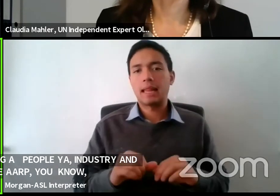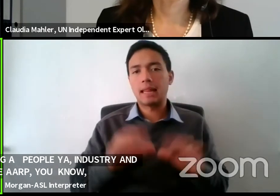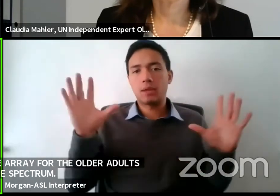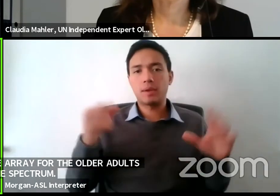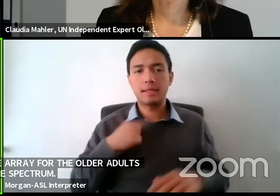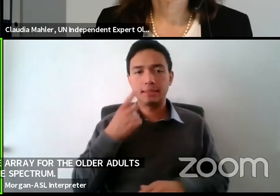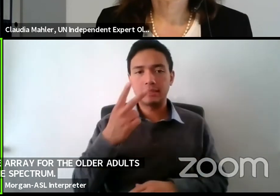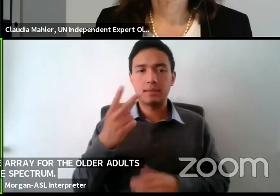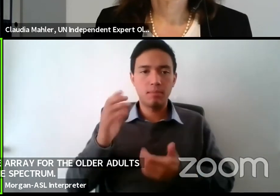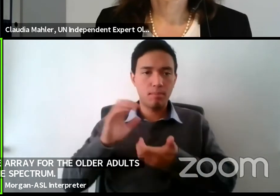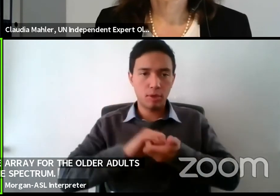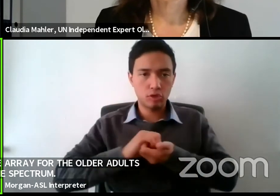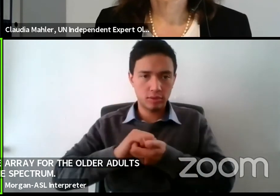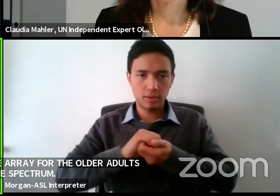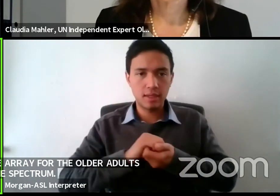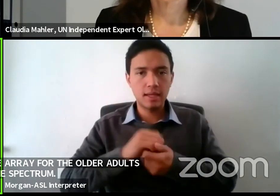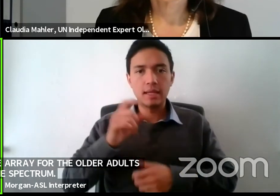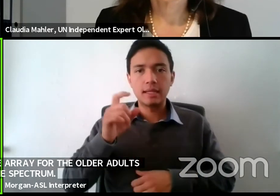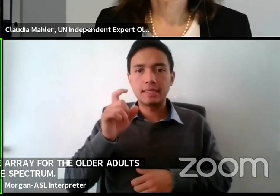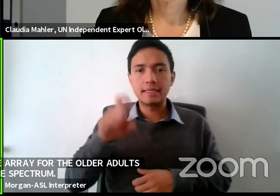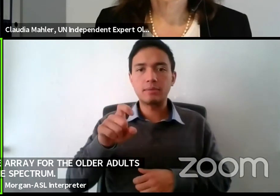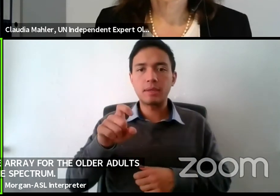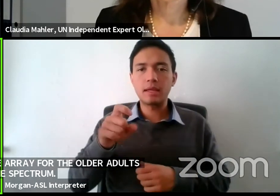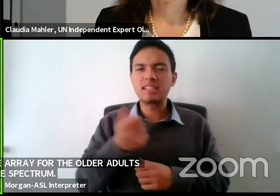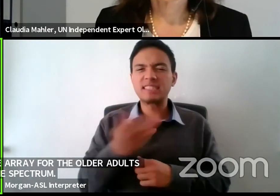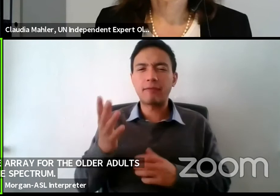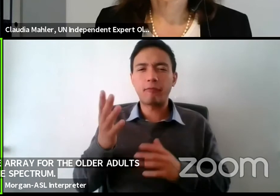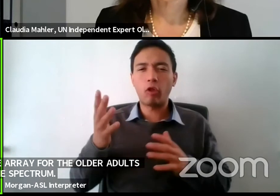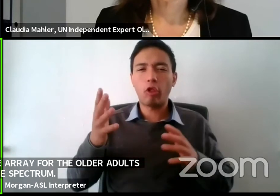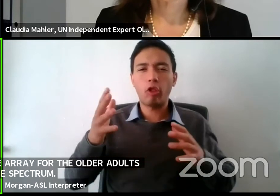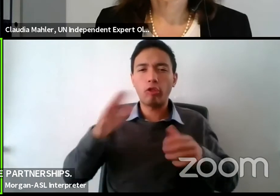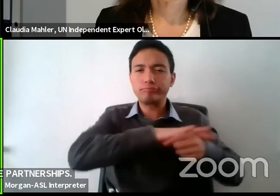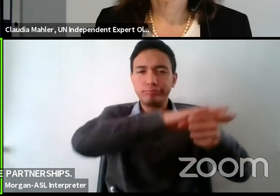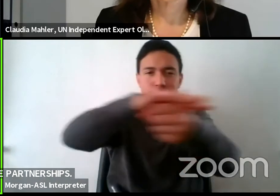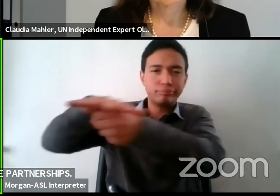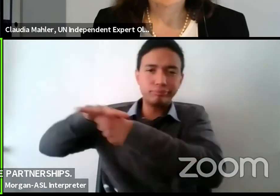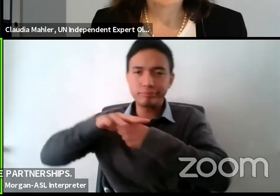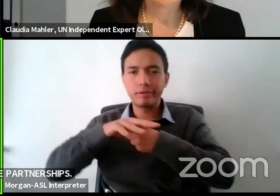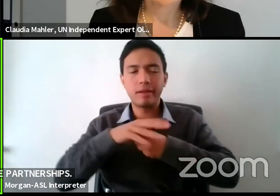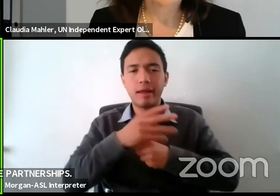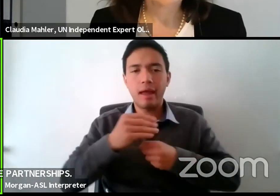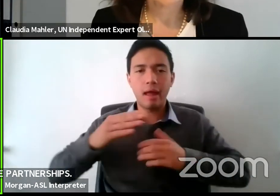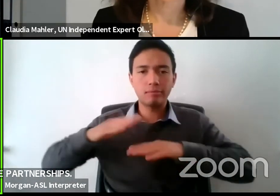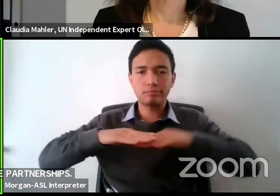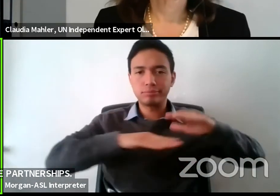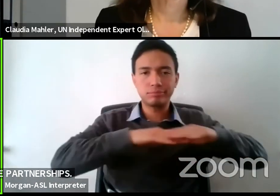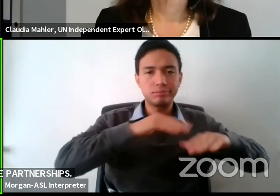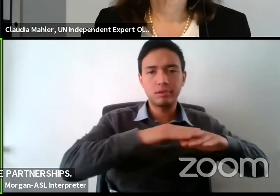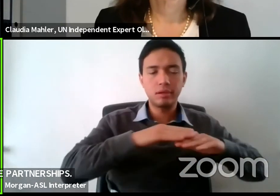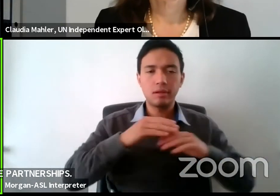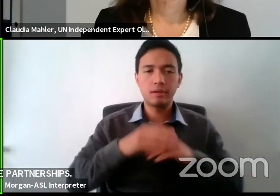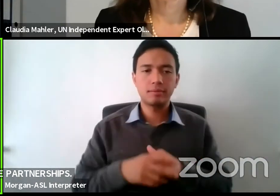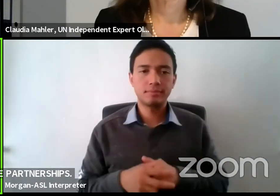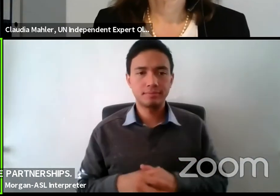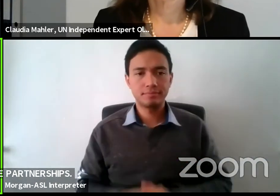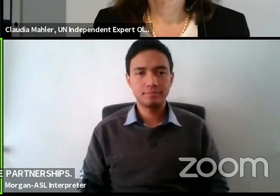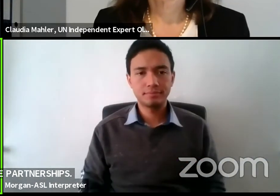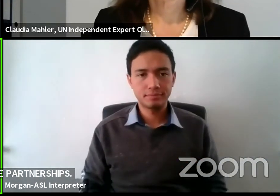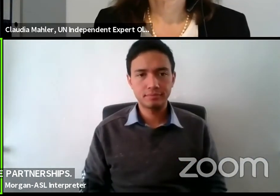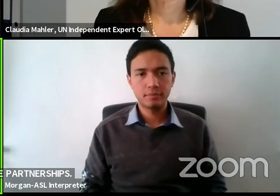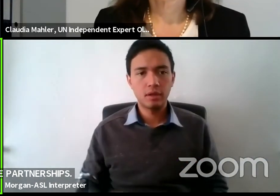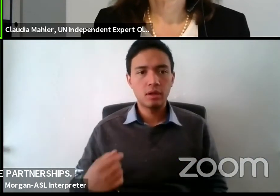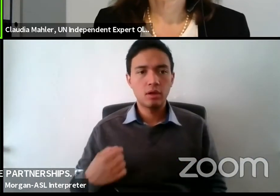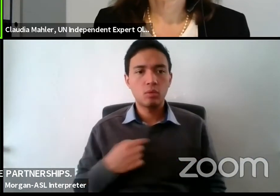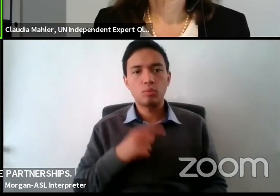the partnerships are multi-sectoral and multidimensional. Otherwise, we will address the issue in parts which will not serve the purpose that we are trying to